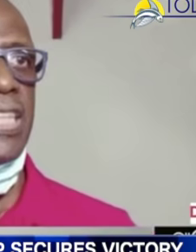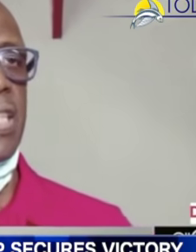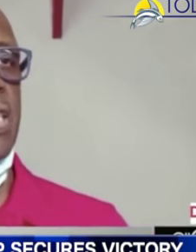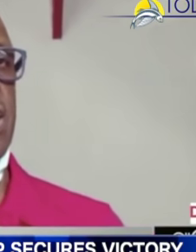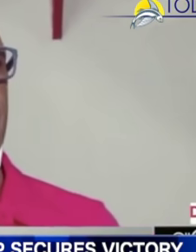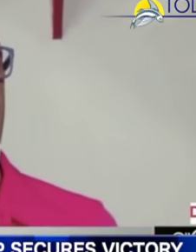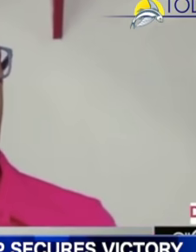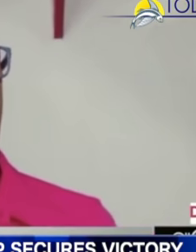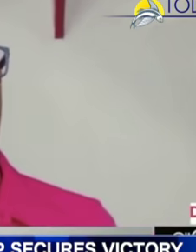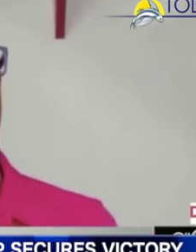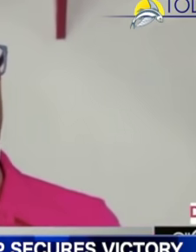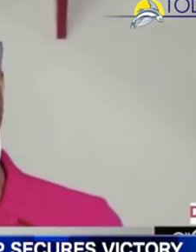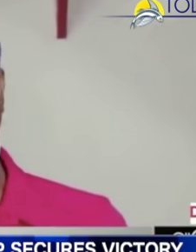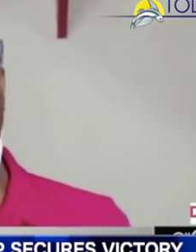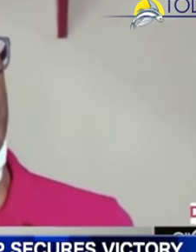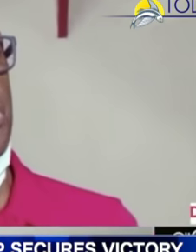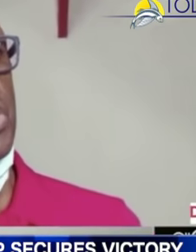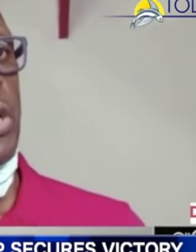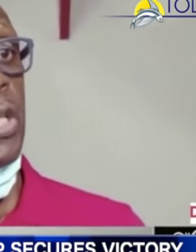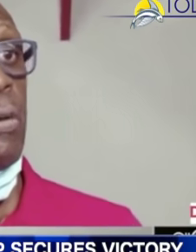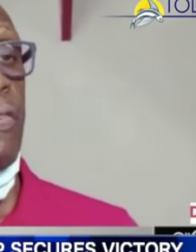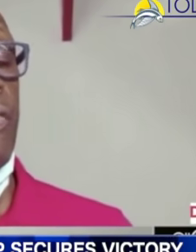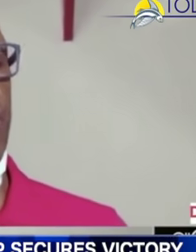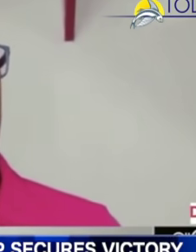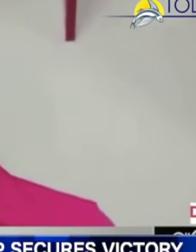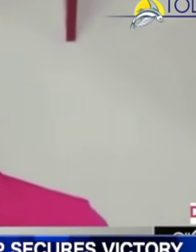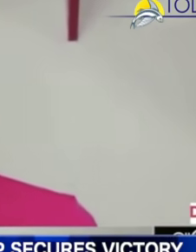challenges. The country is burdened